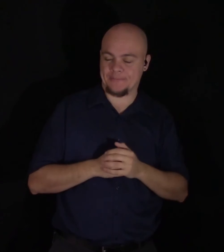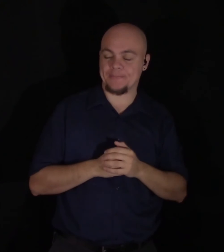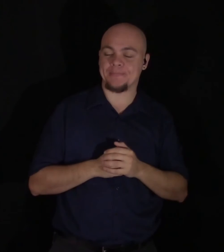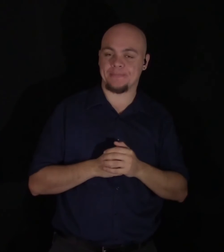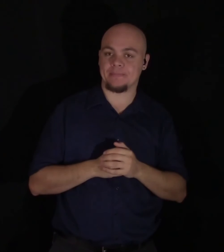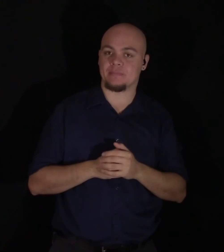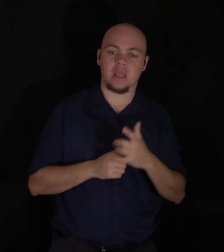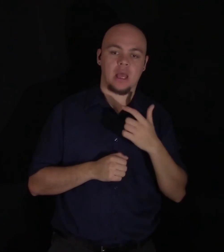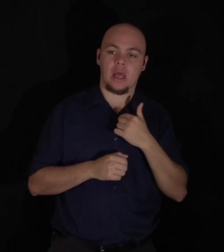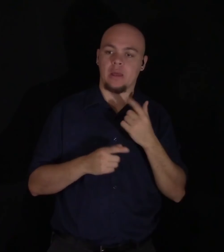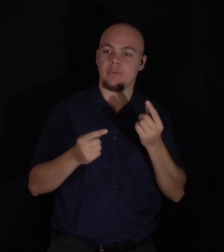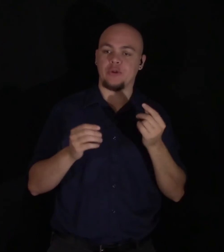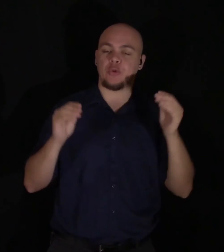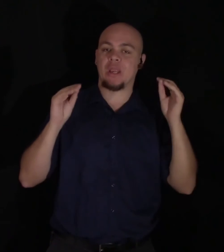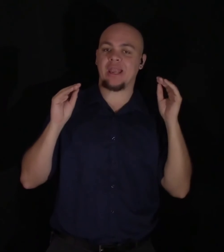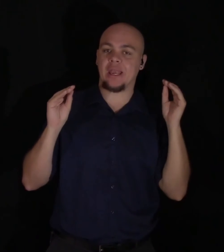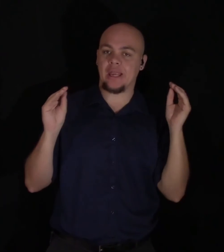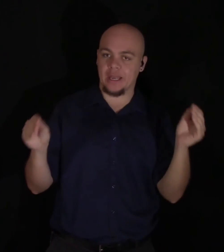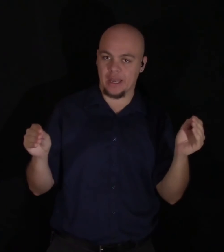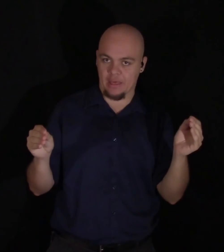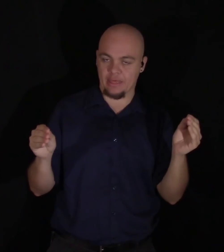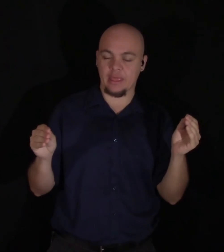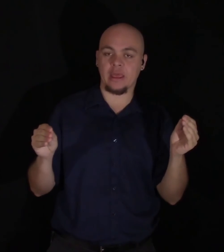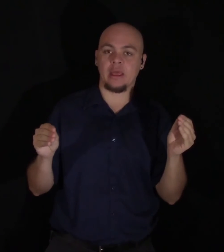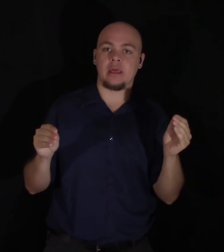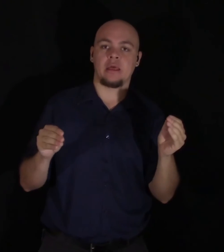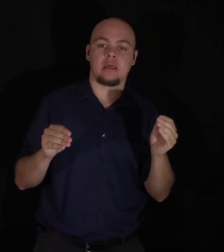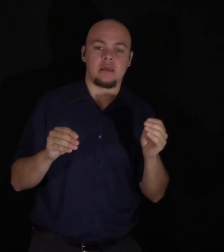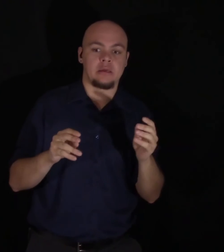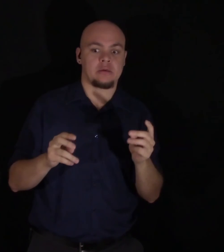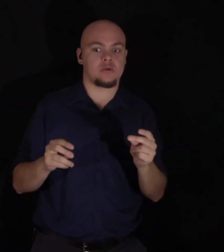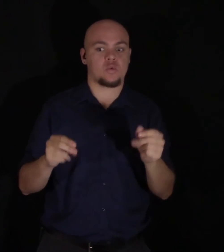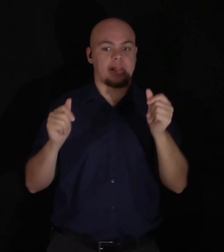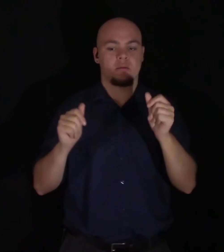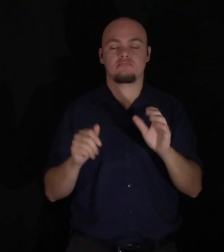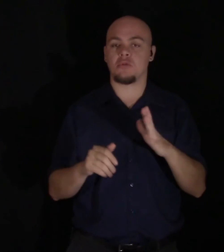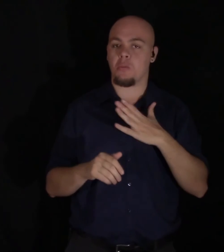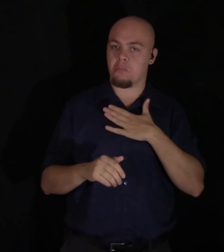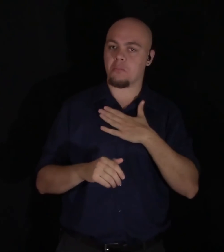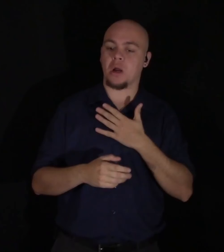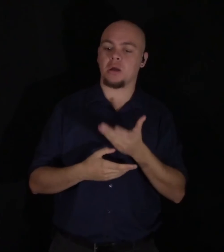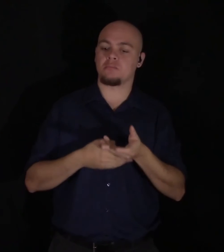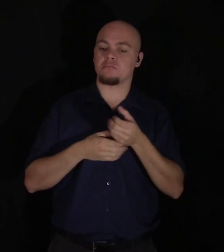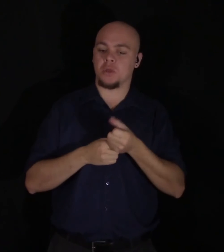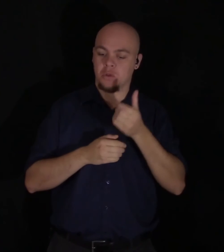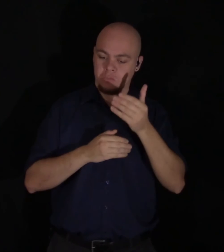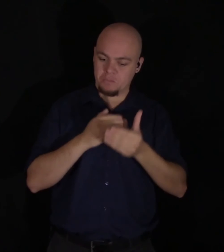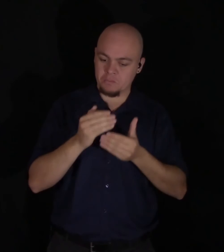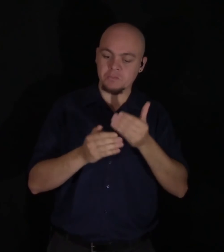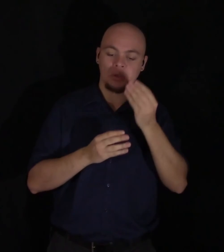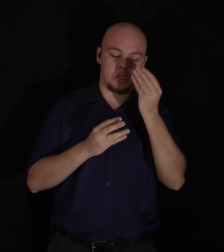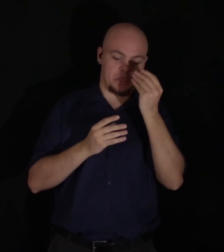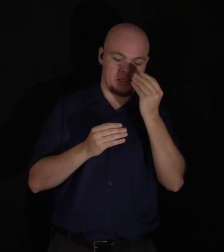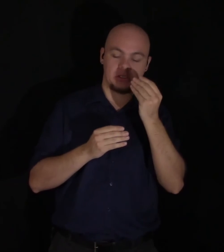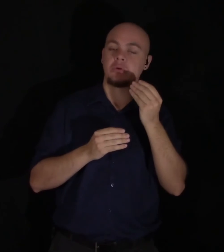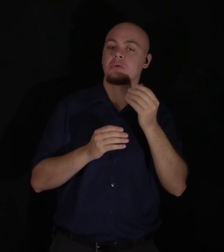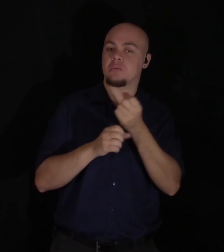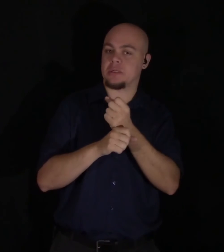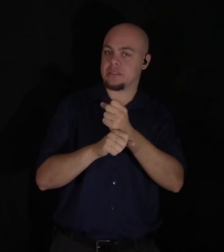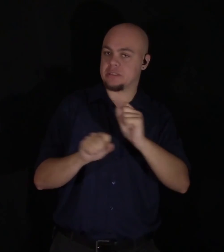rashly. You know me sufficiently to confide in my prudence and considerations whenever the safety of others is committed